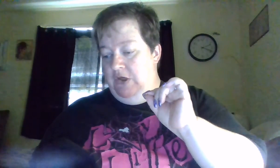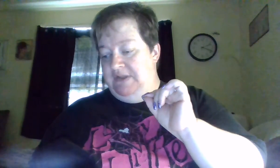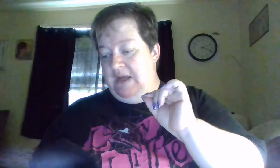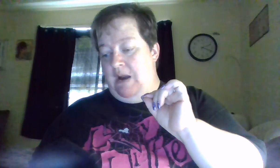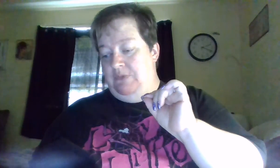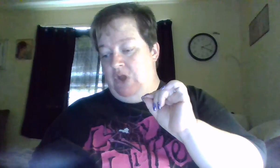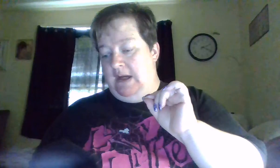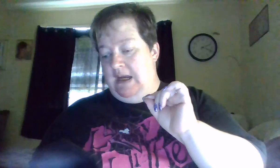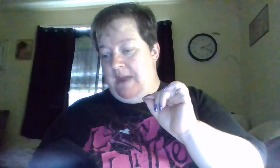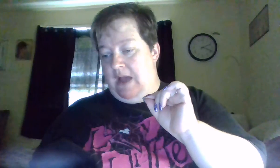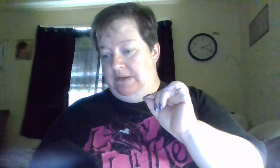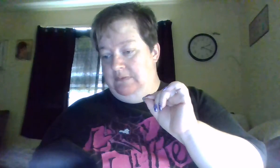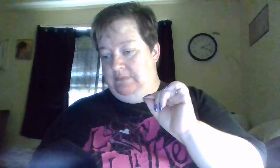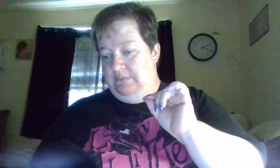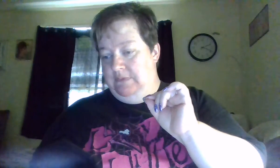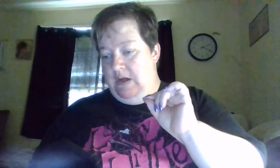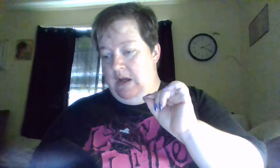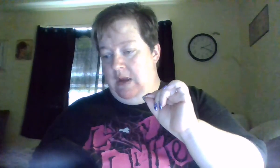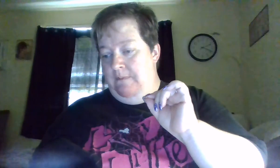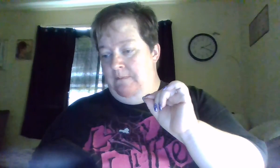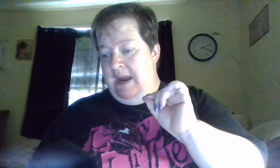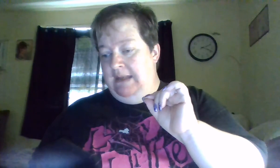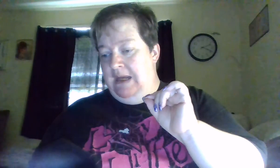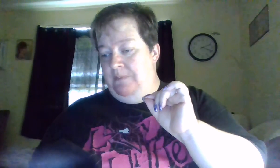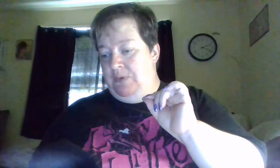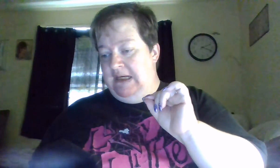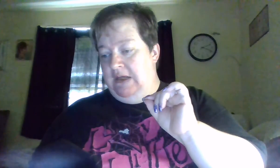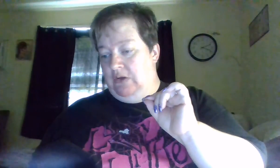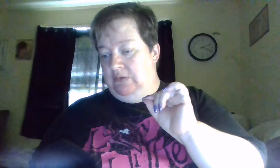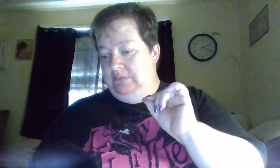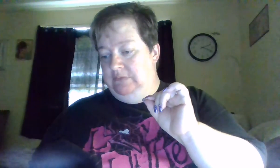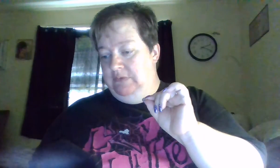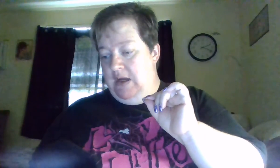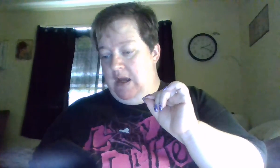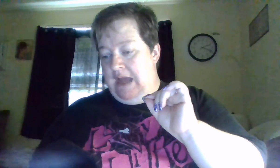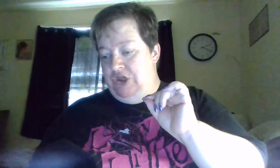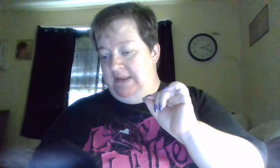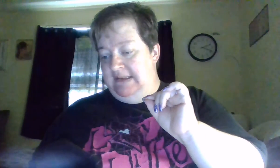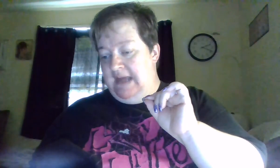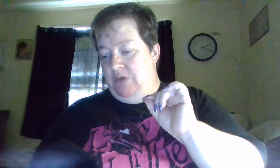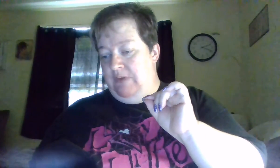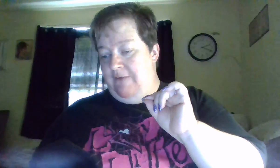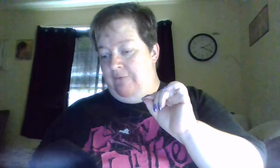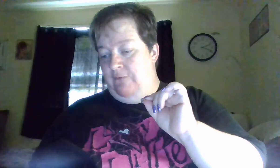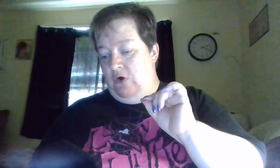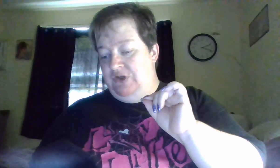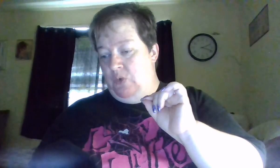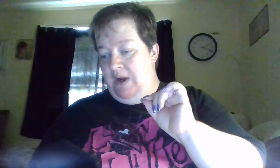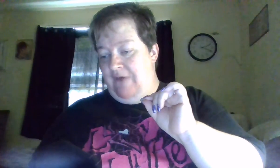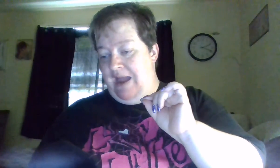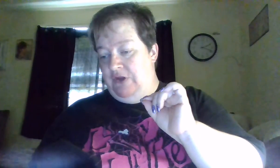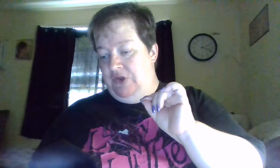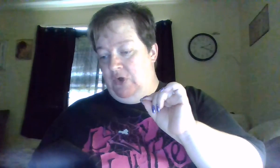you'll see what I'm talking about. Mainly in particular, I should say, you read it from verse 25 to